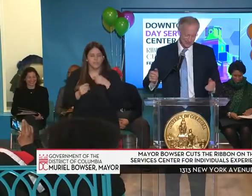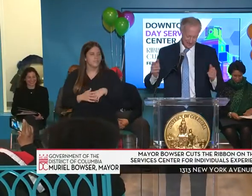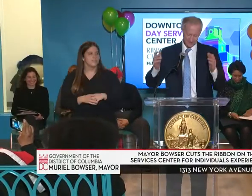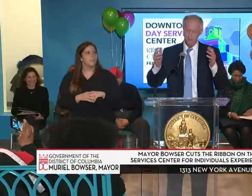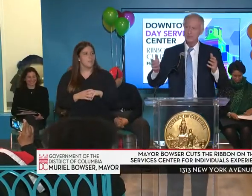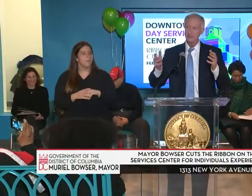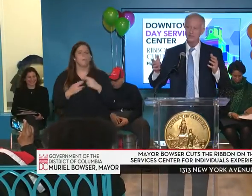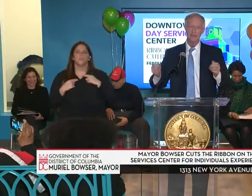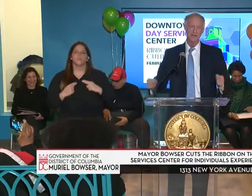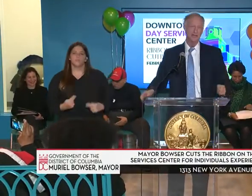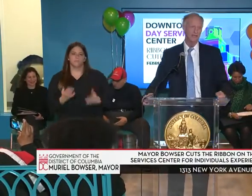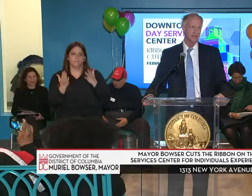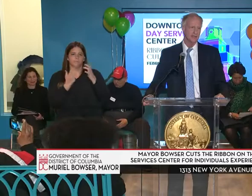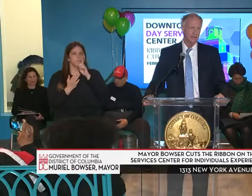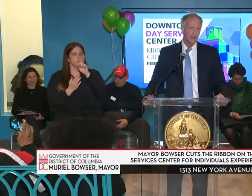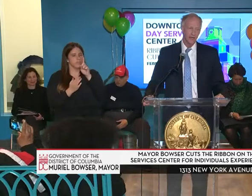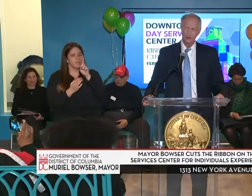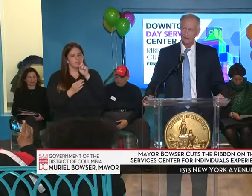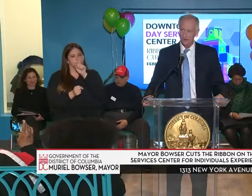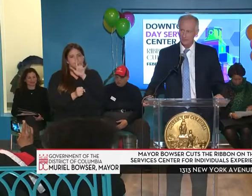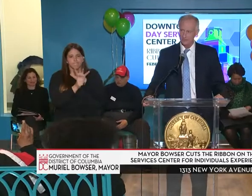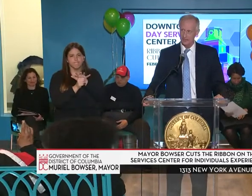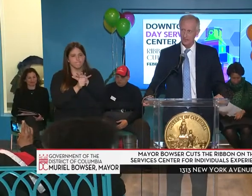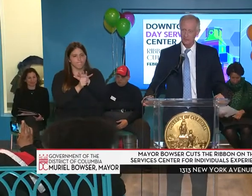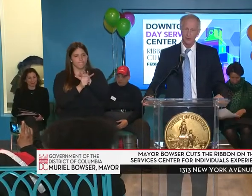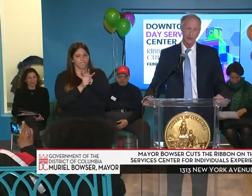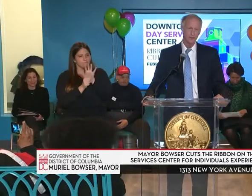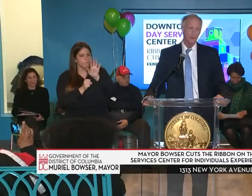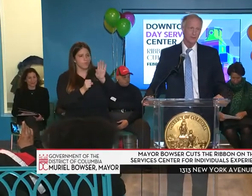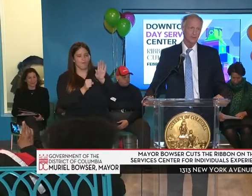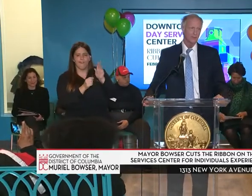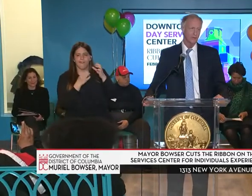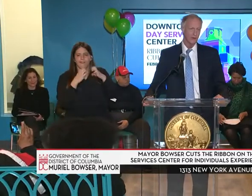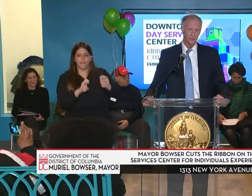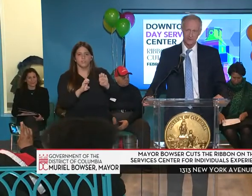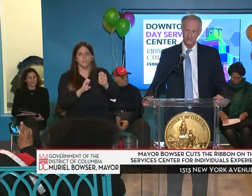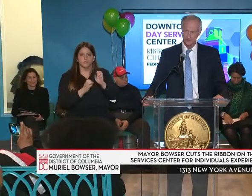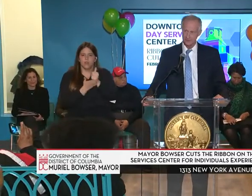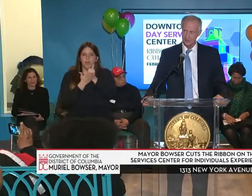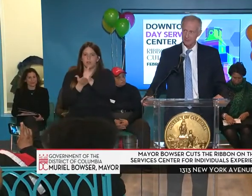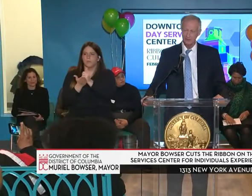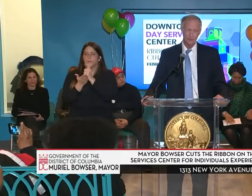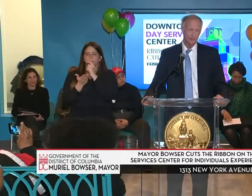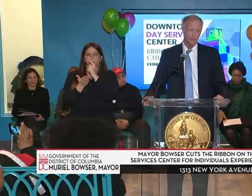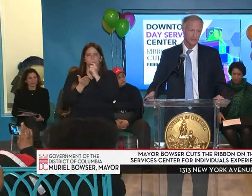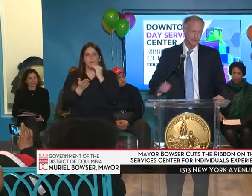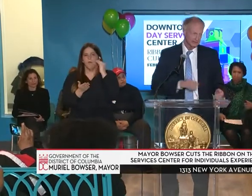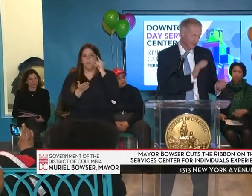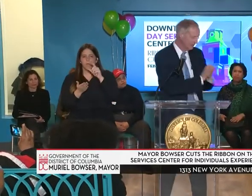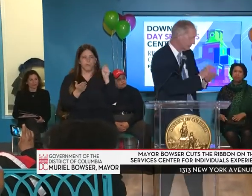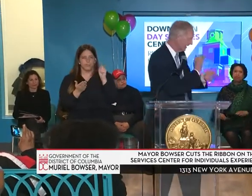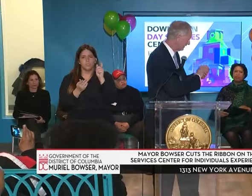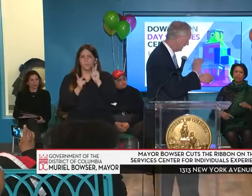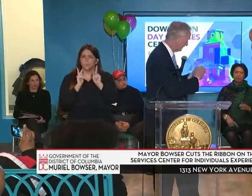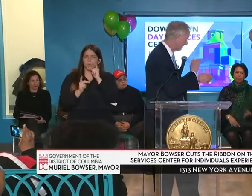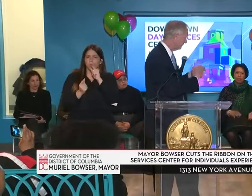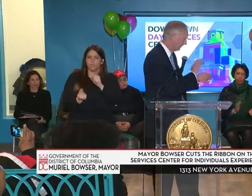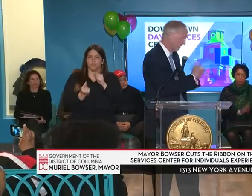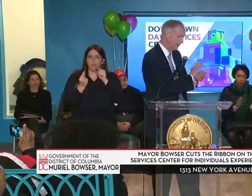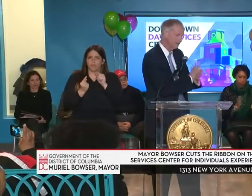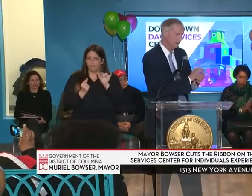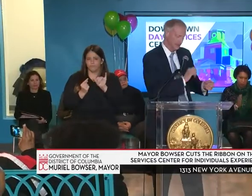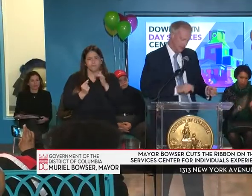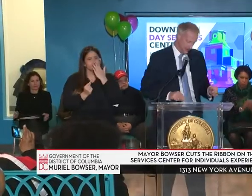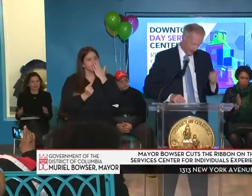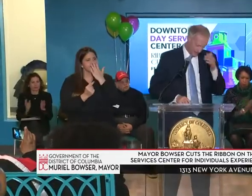Human Services Committee has really, really dedicated her efforts to help people who are homeless in our city and people who are struggling in our city. So, Brianne, thank